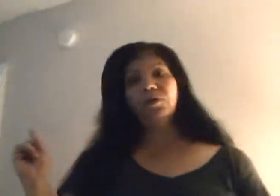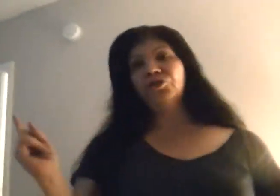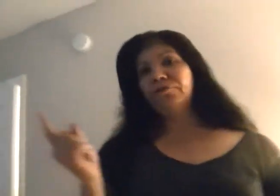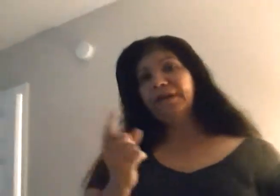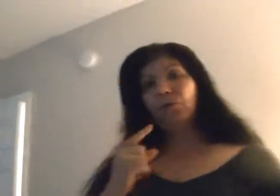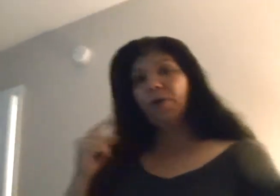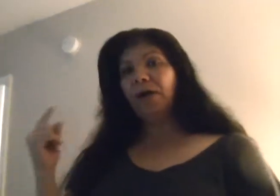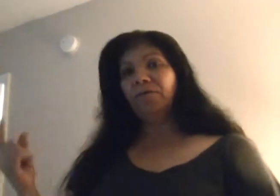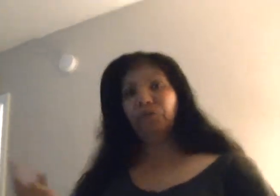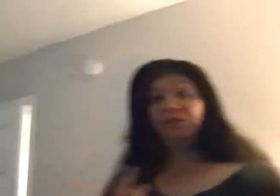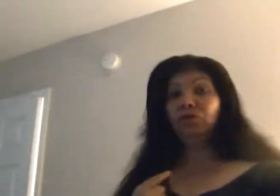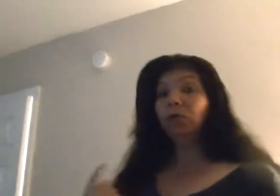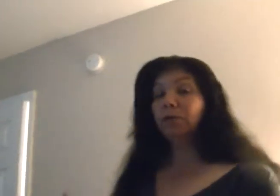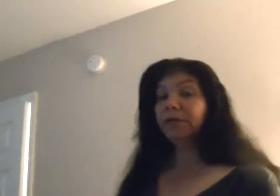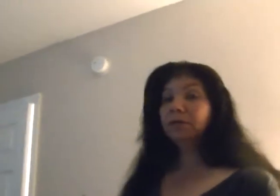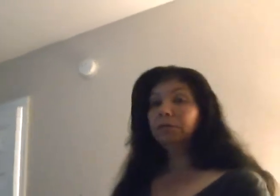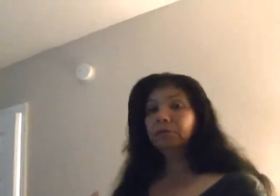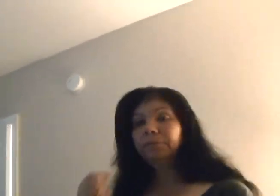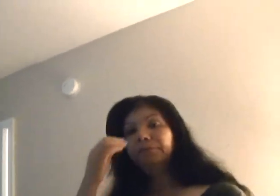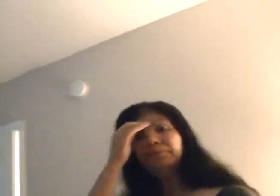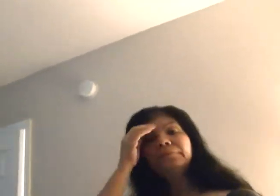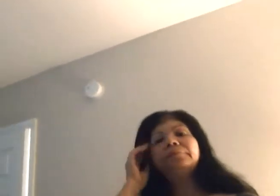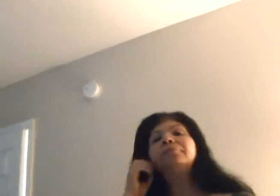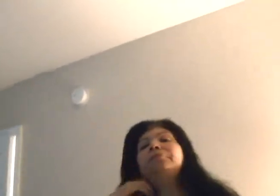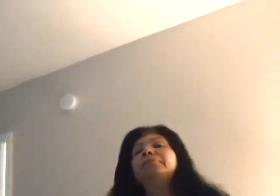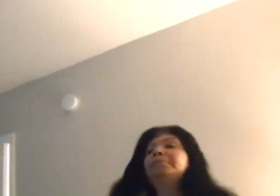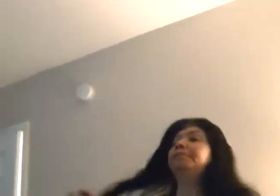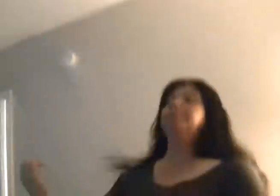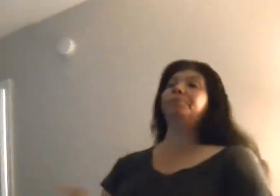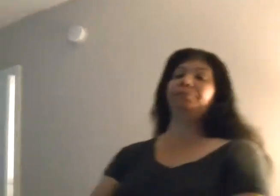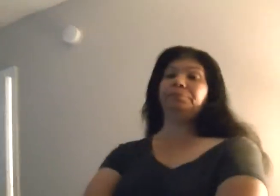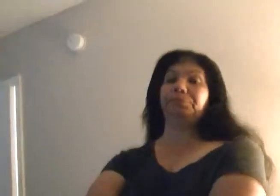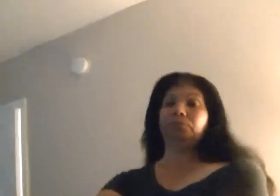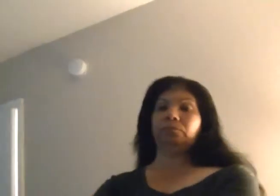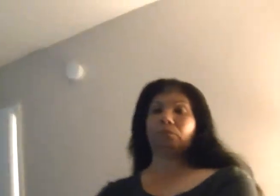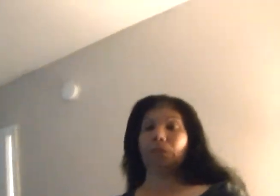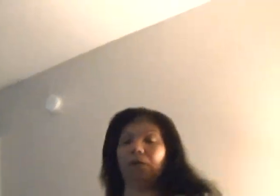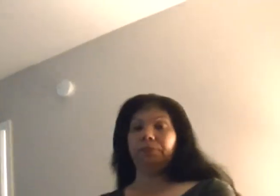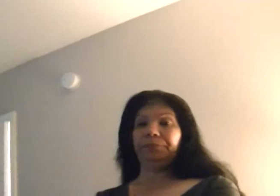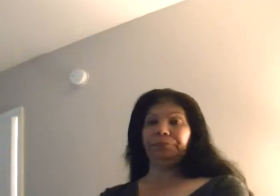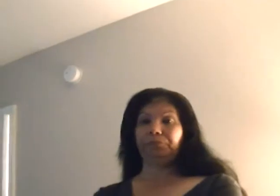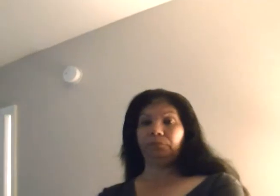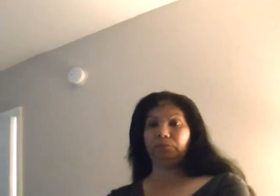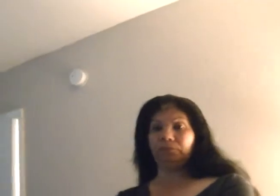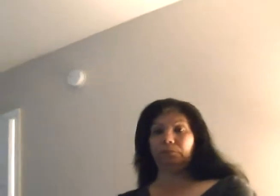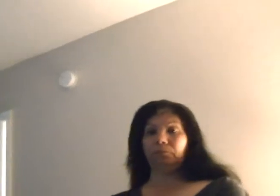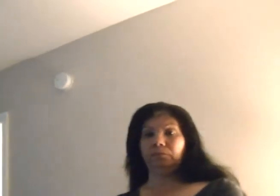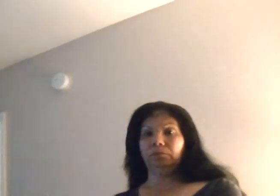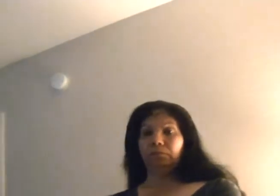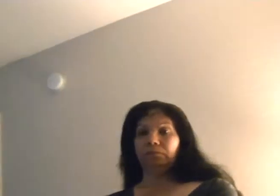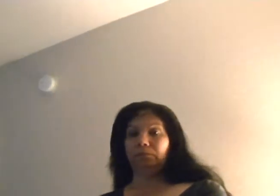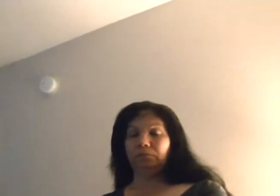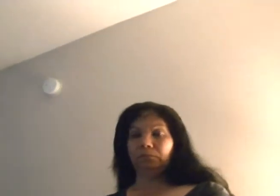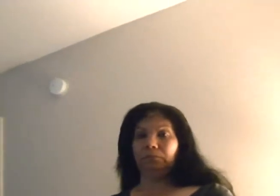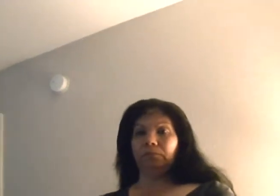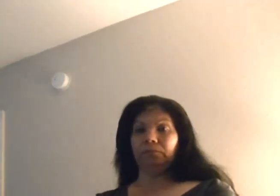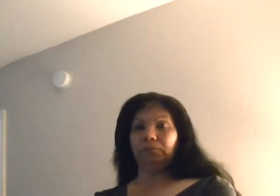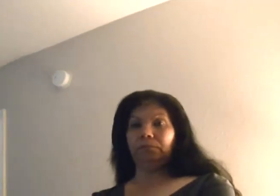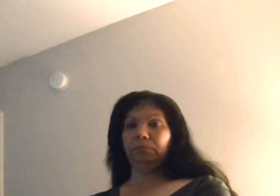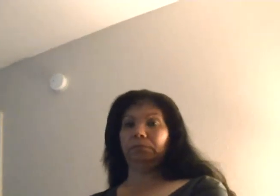turn that around for His glory. Well, that's what he's doing, because when the Bible says that thou hast prepared a table before me in the presence of my enemy,